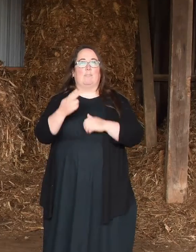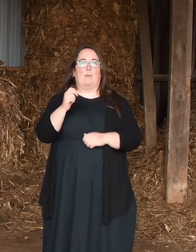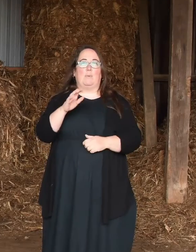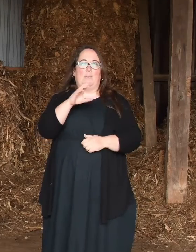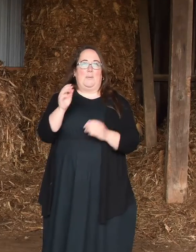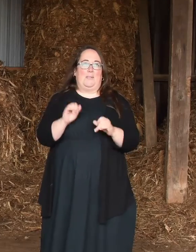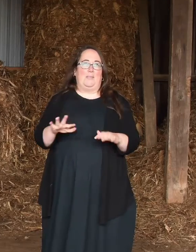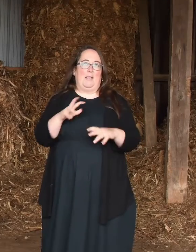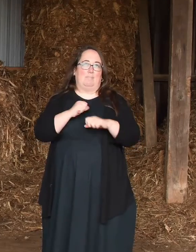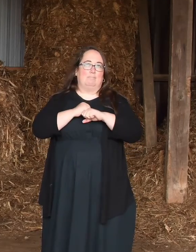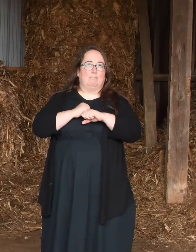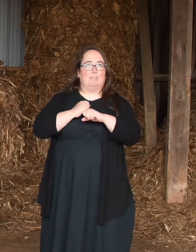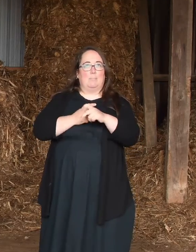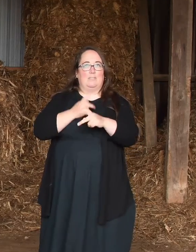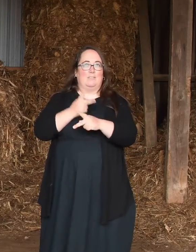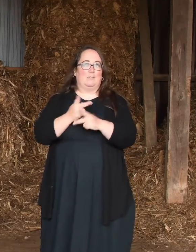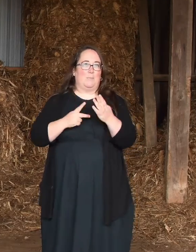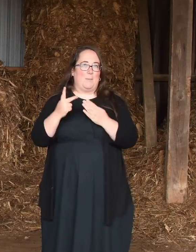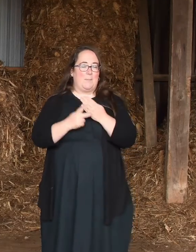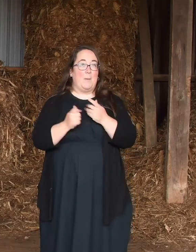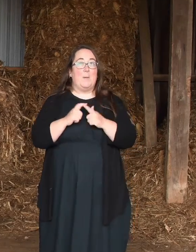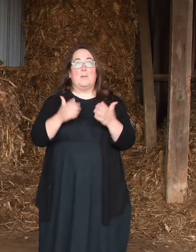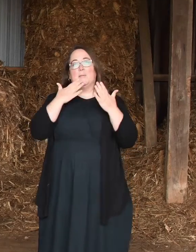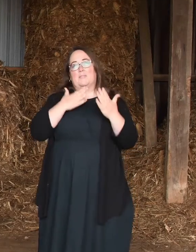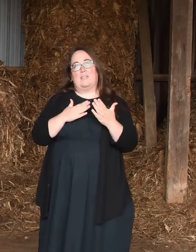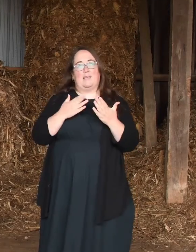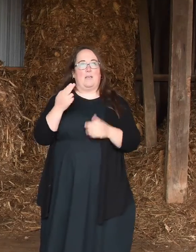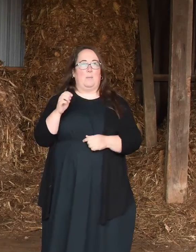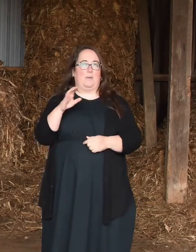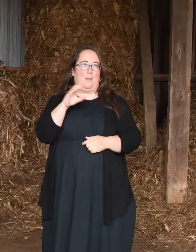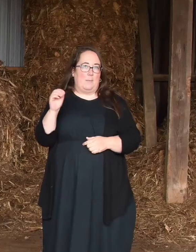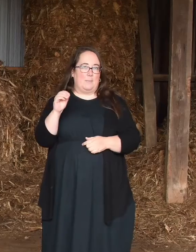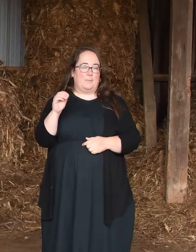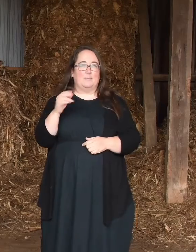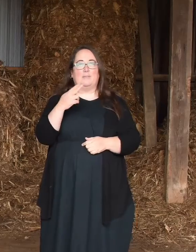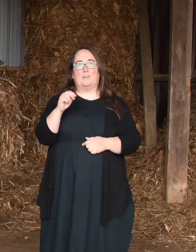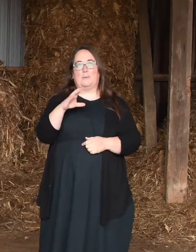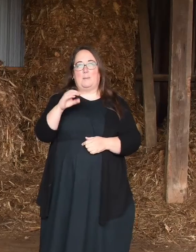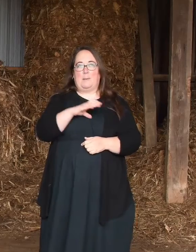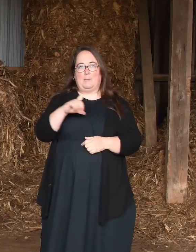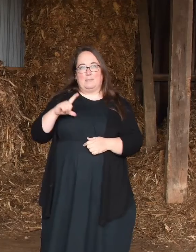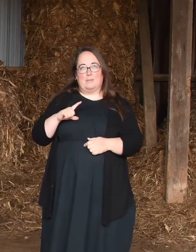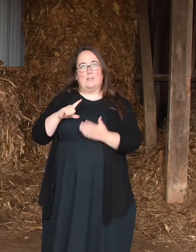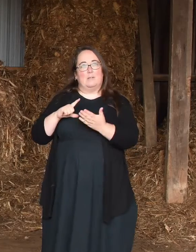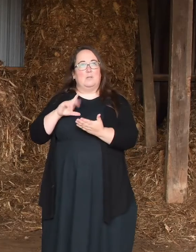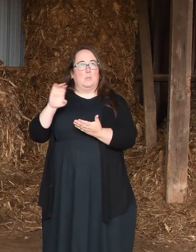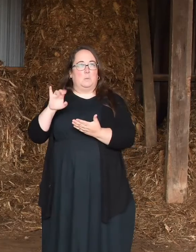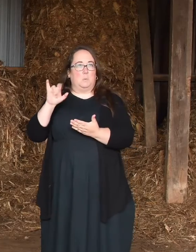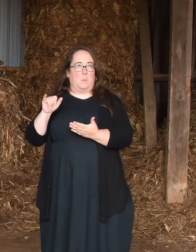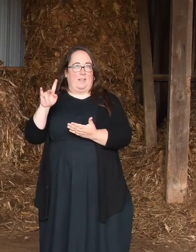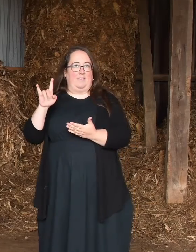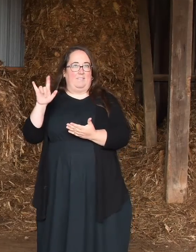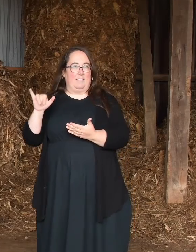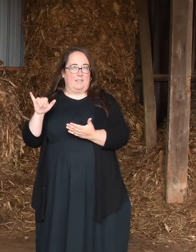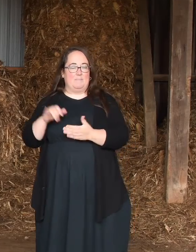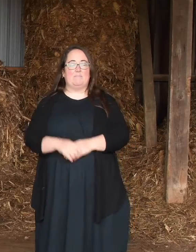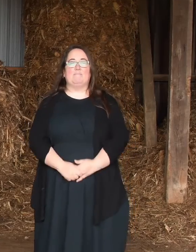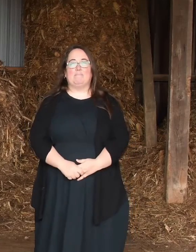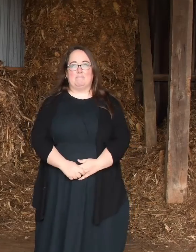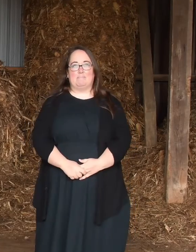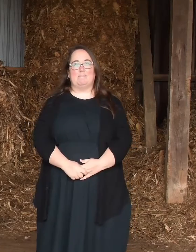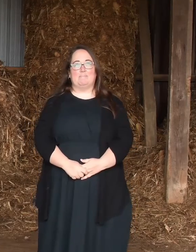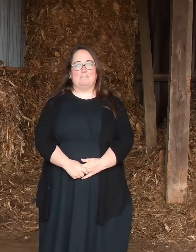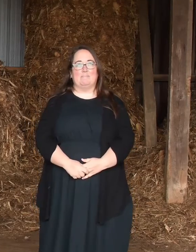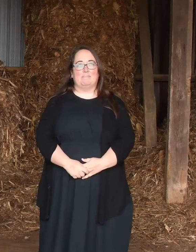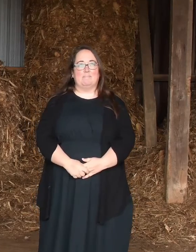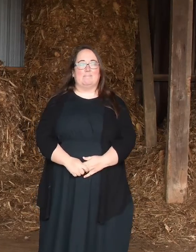Preservation Program. I also wanted to thank the county council, Joy Levy, in addition to,